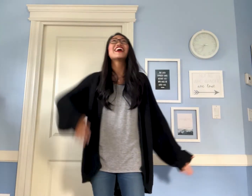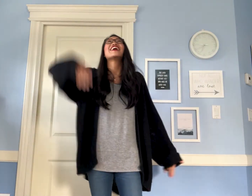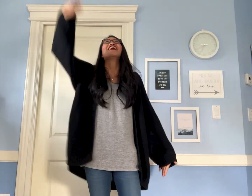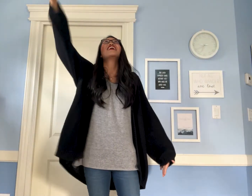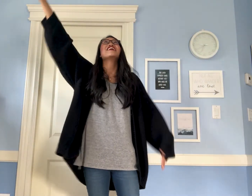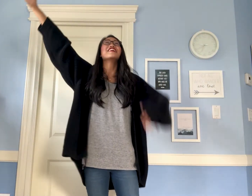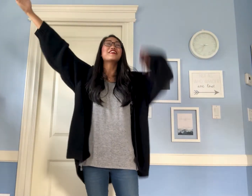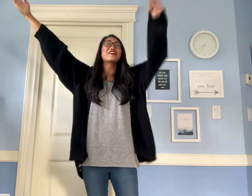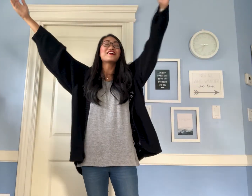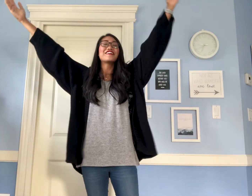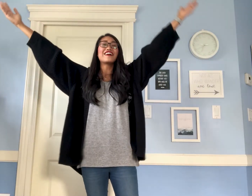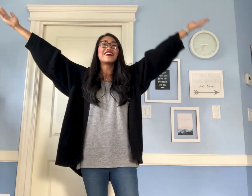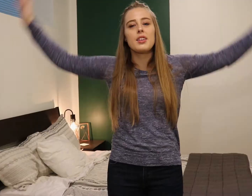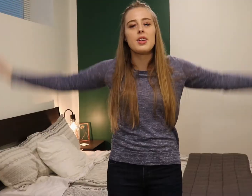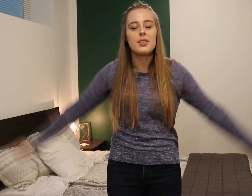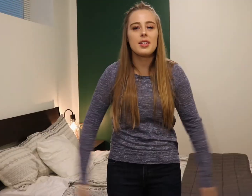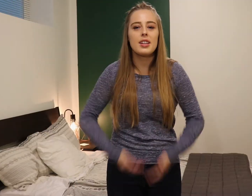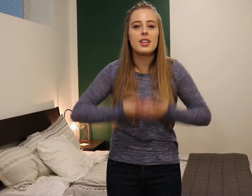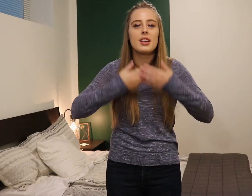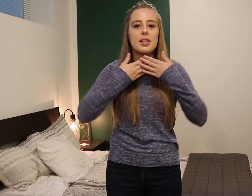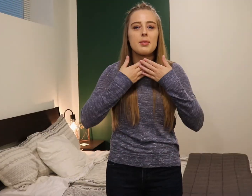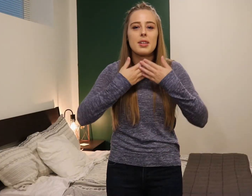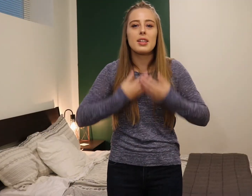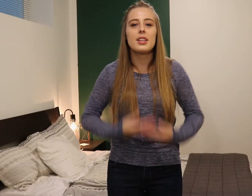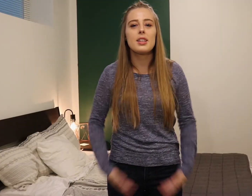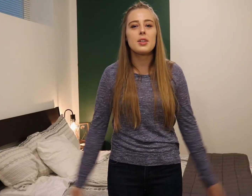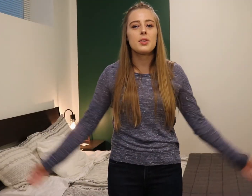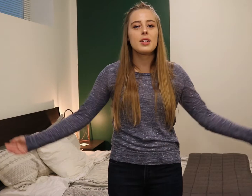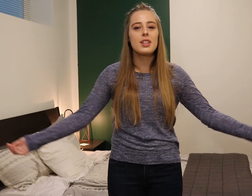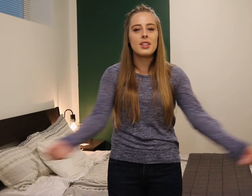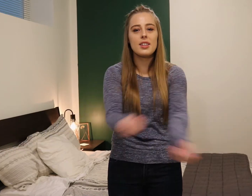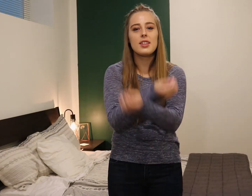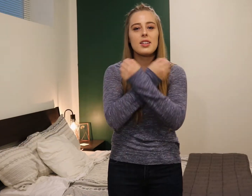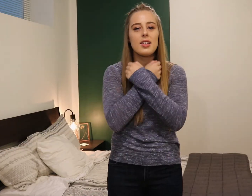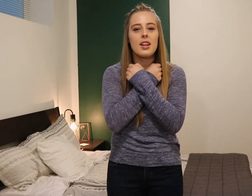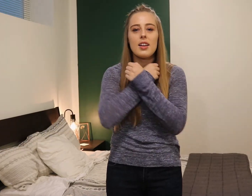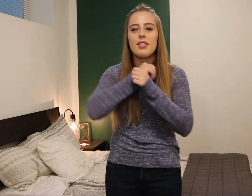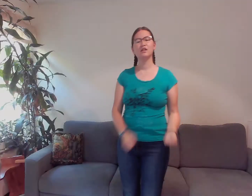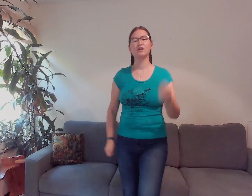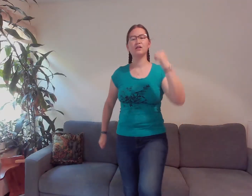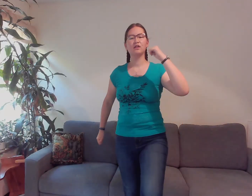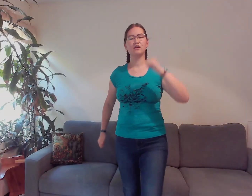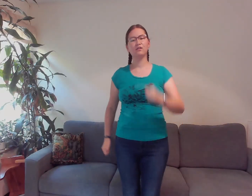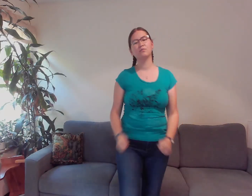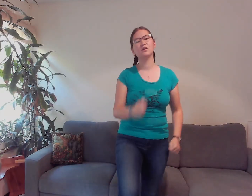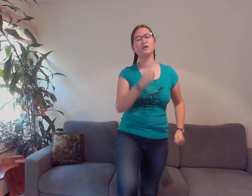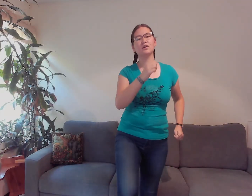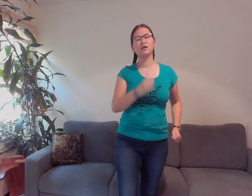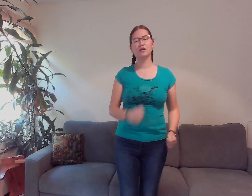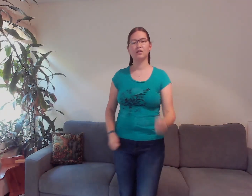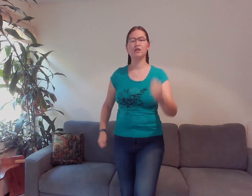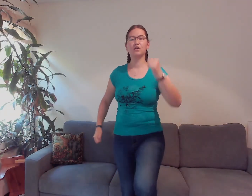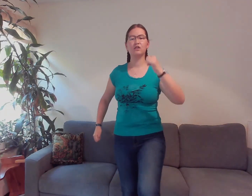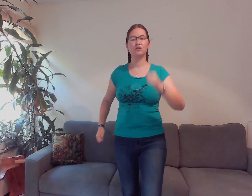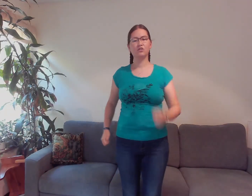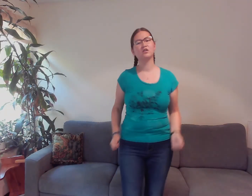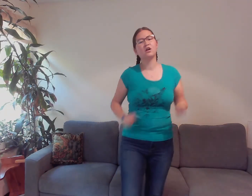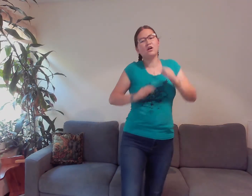who you are And fill me with your heart And lead me in your